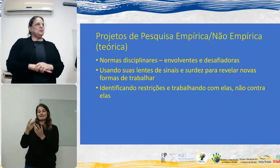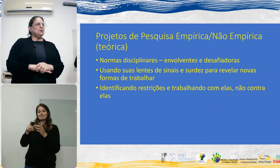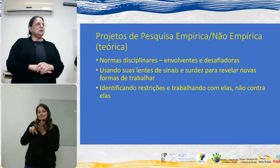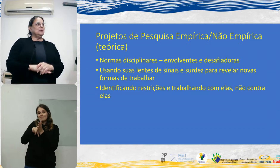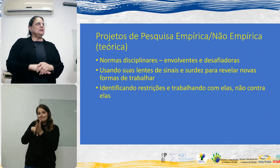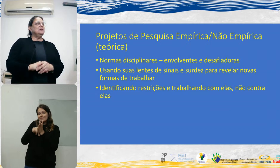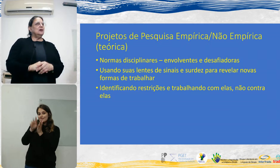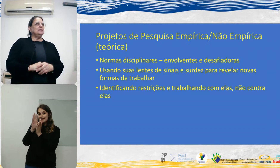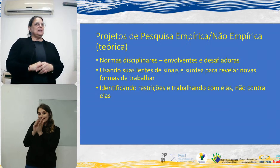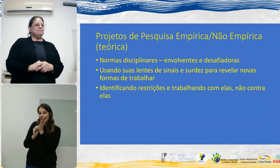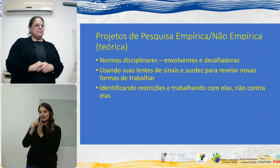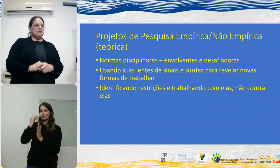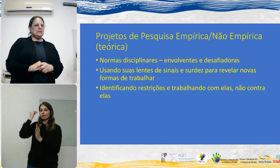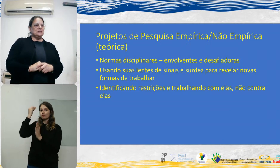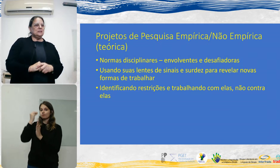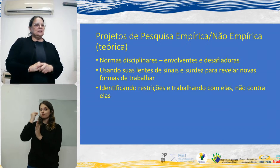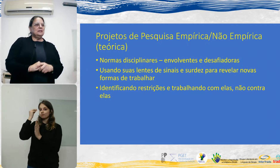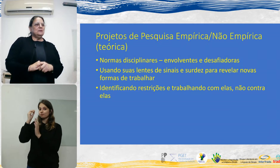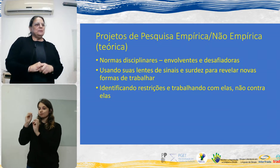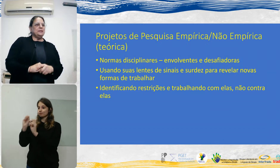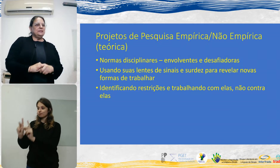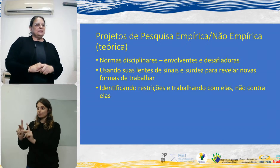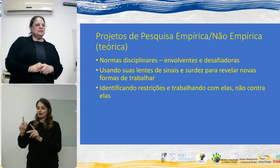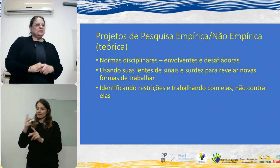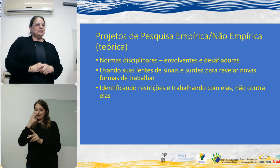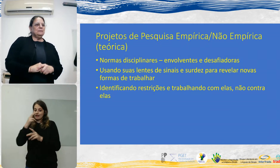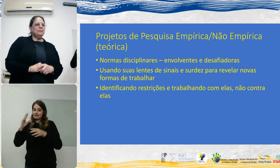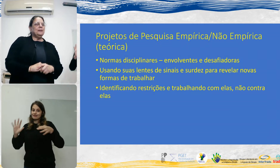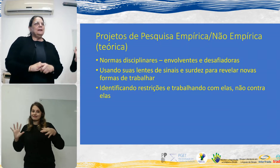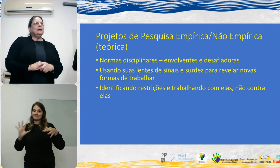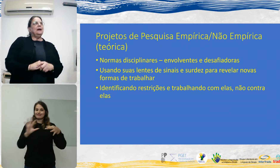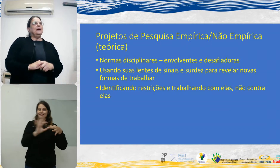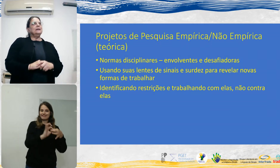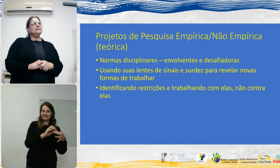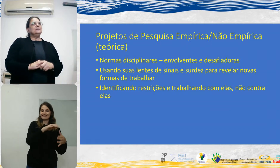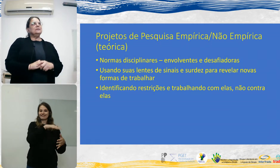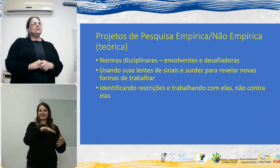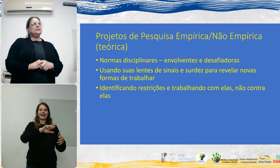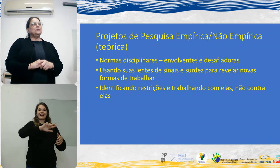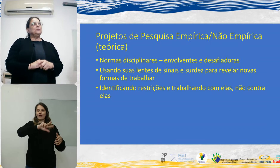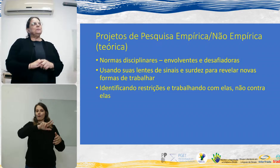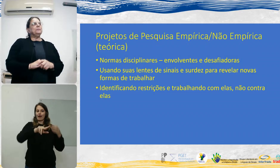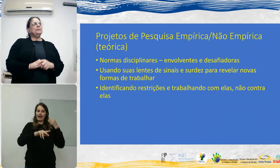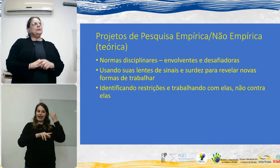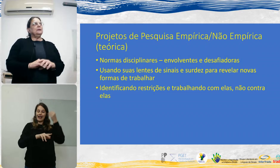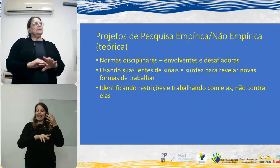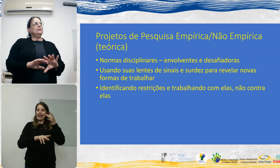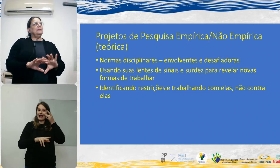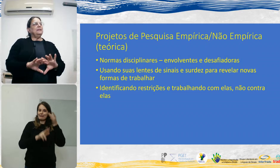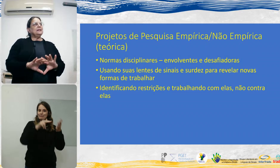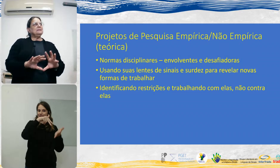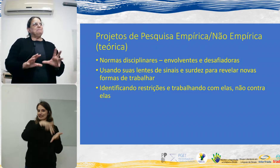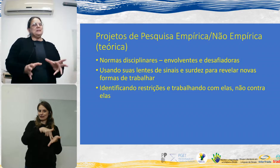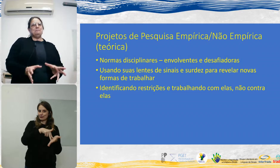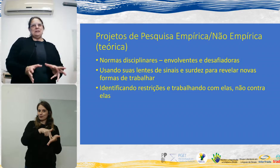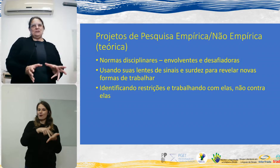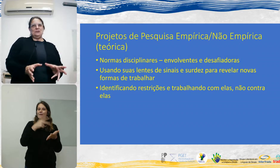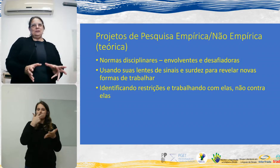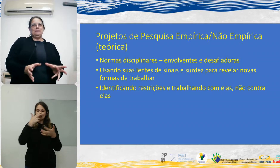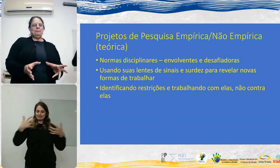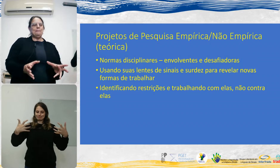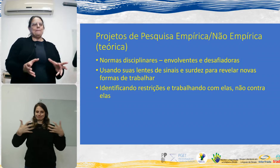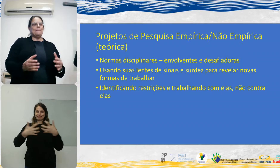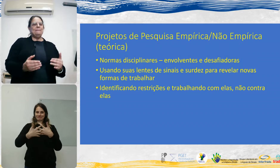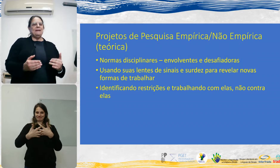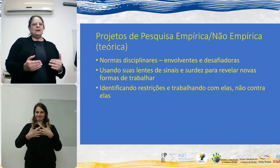inform your non-empirical research. And so that's big